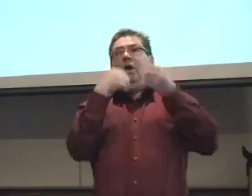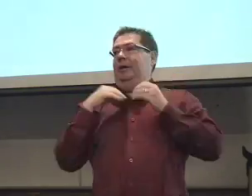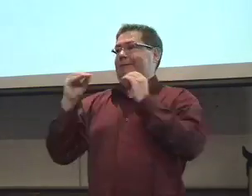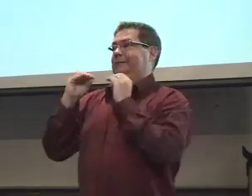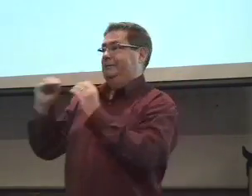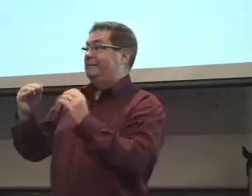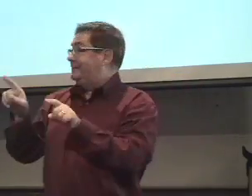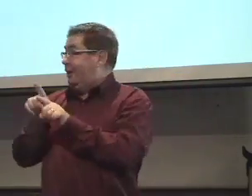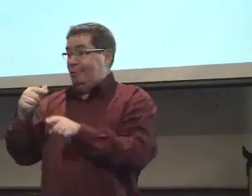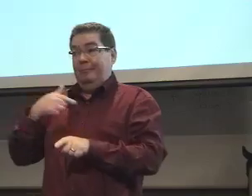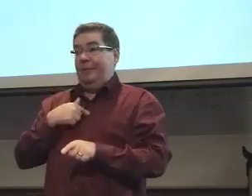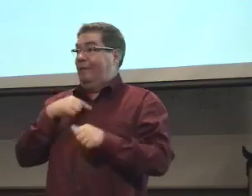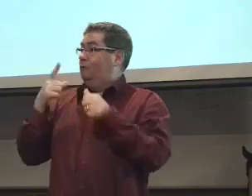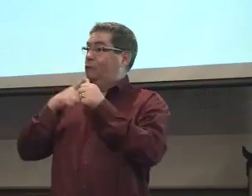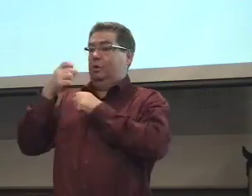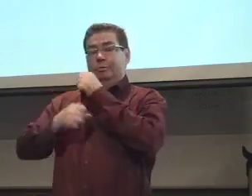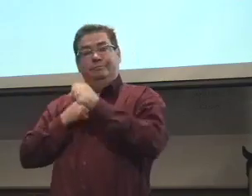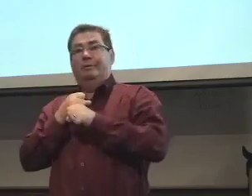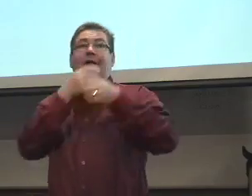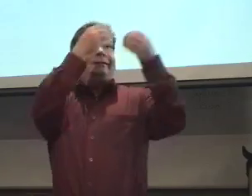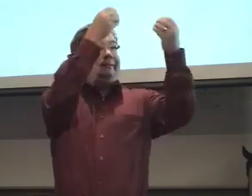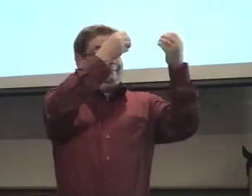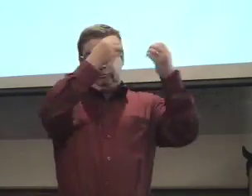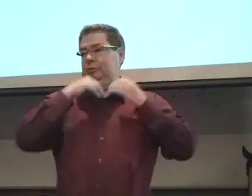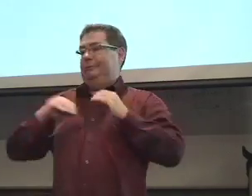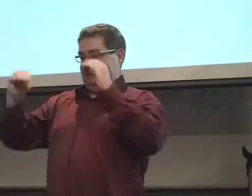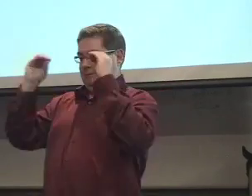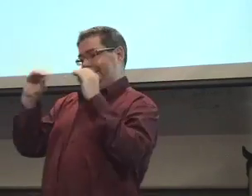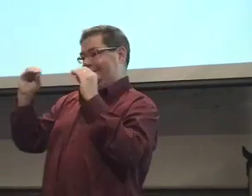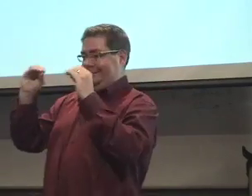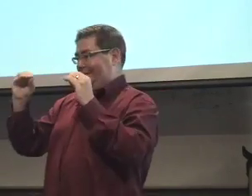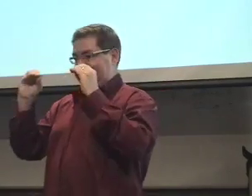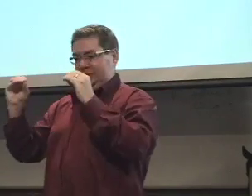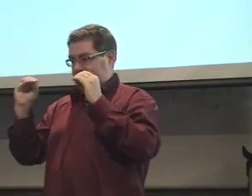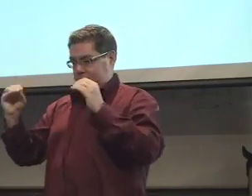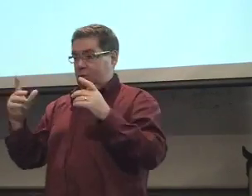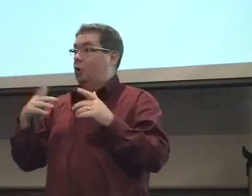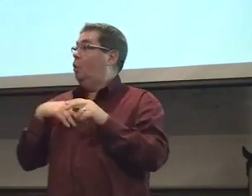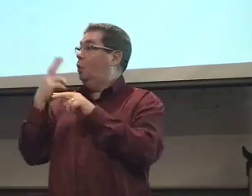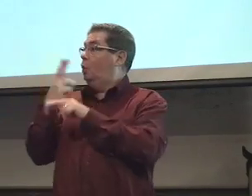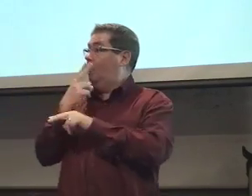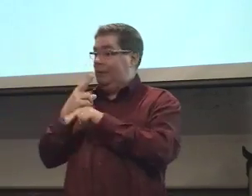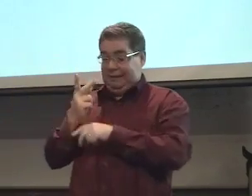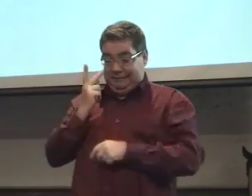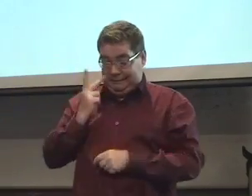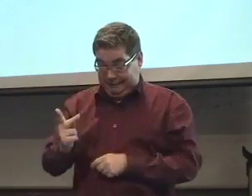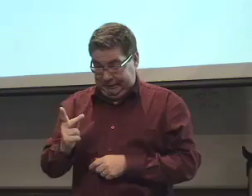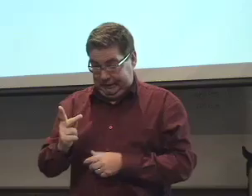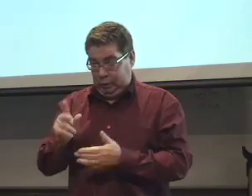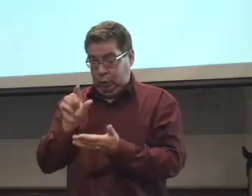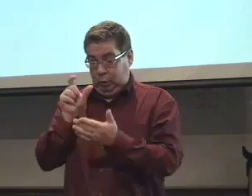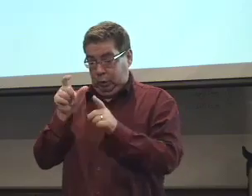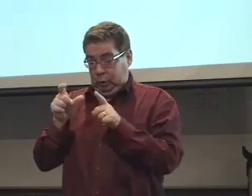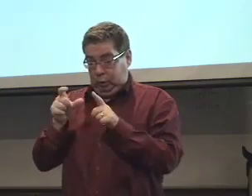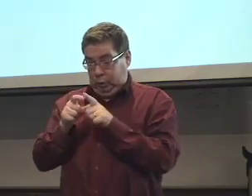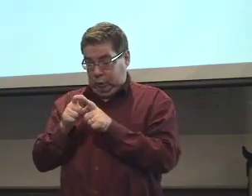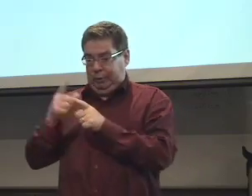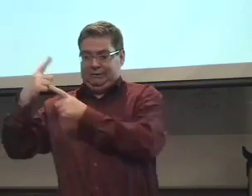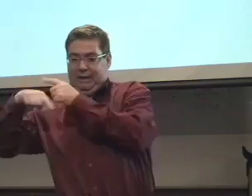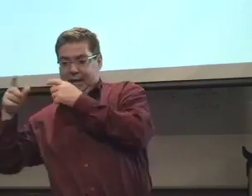my very first year. I was trained that see a word, attach a sign to the word. See the word,